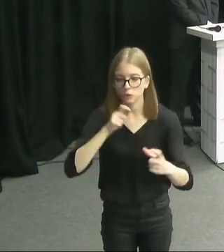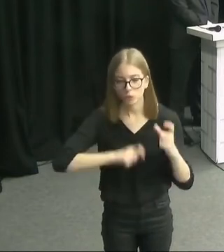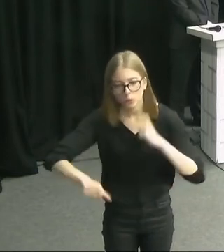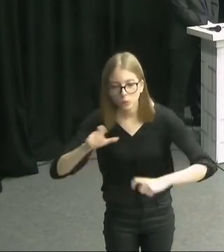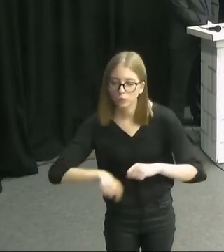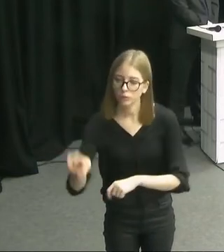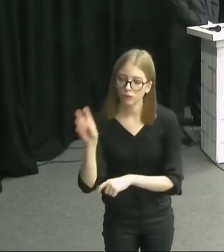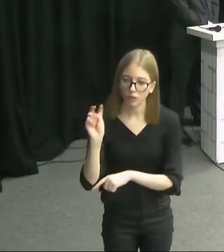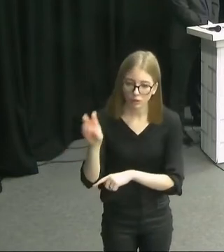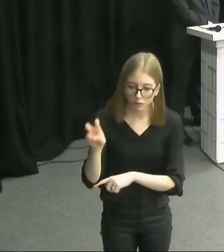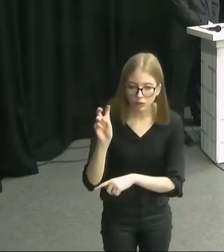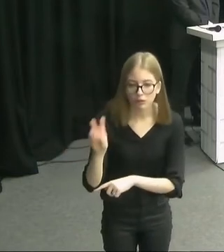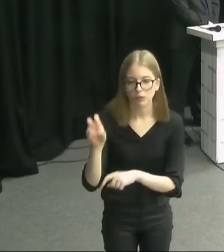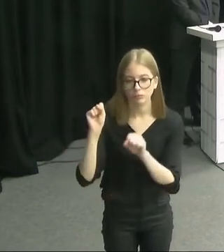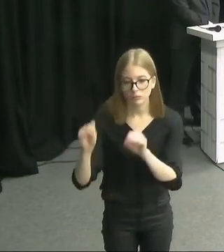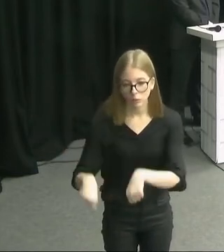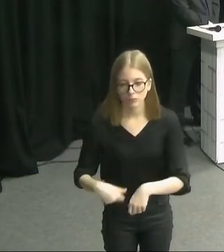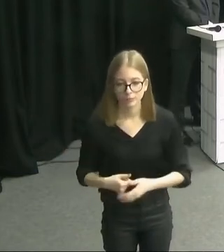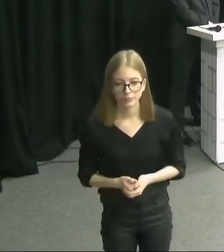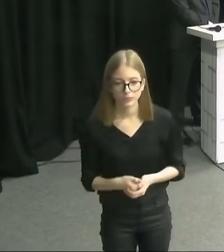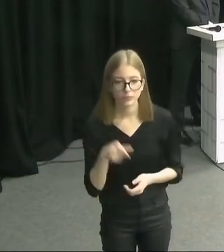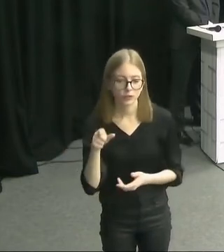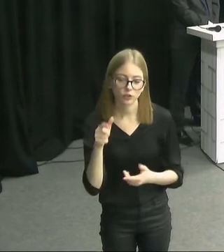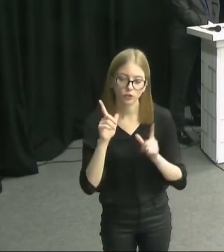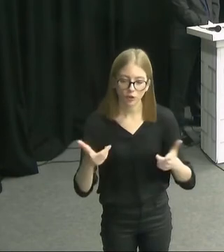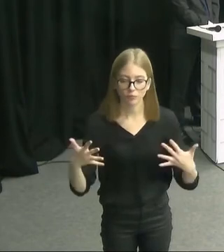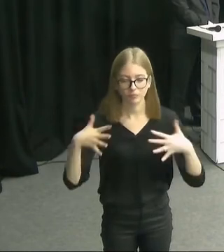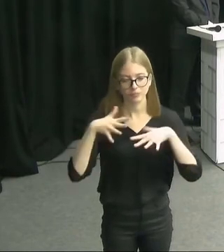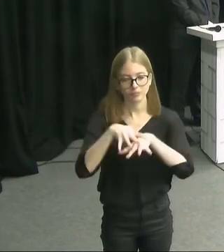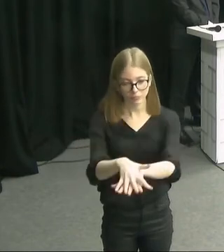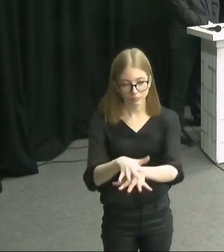networks. Whatever are the interests of the alumni.